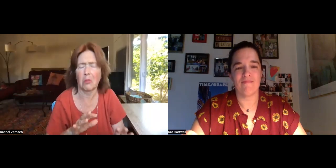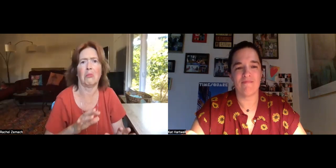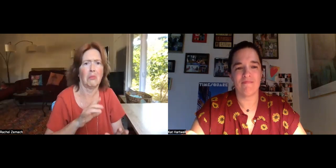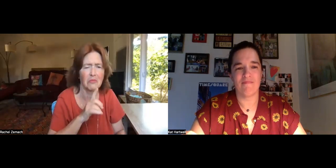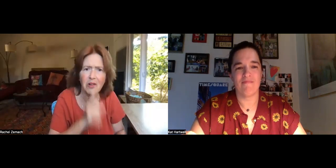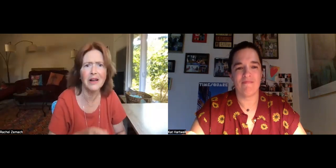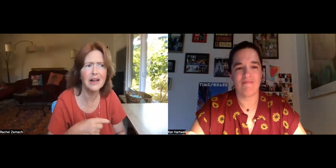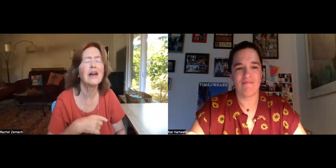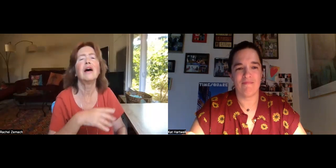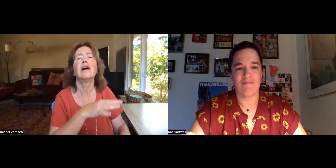really,